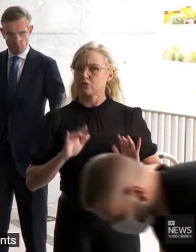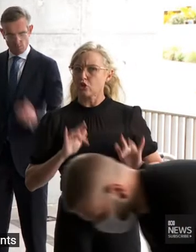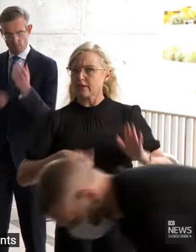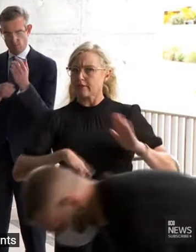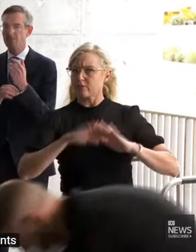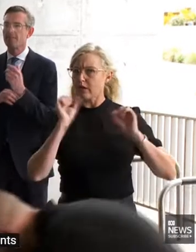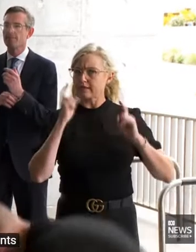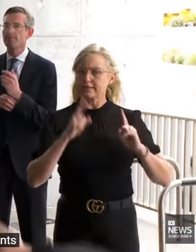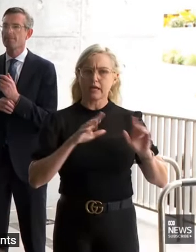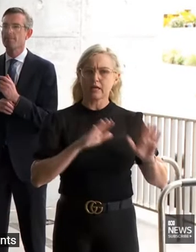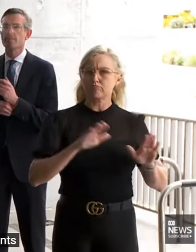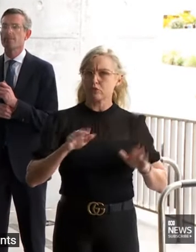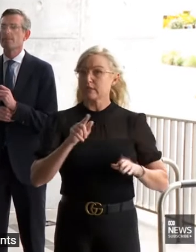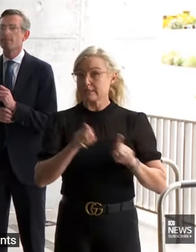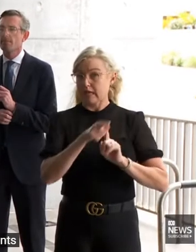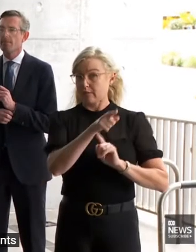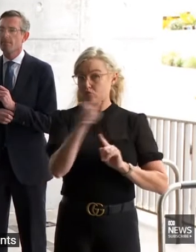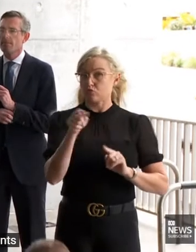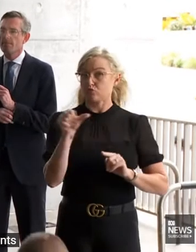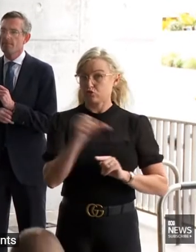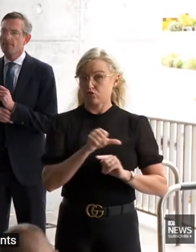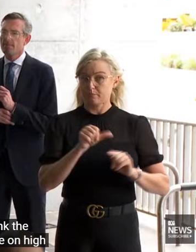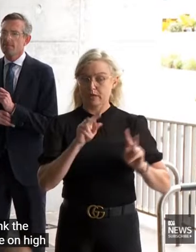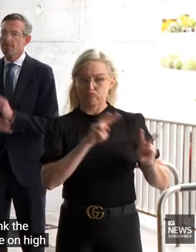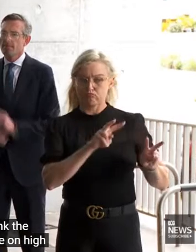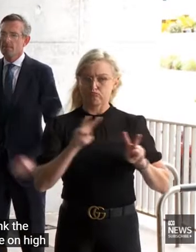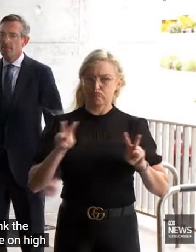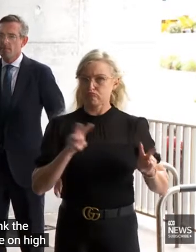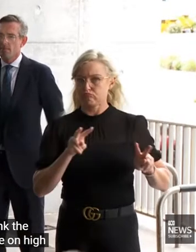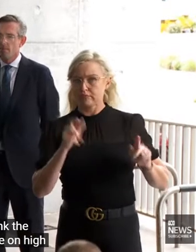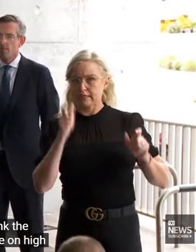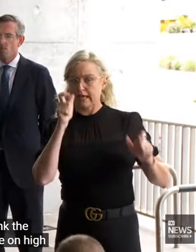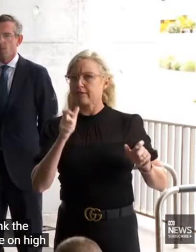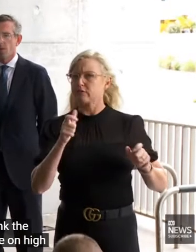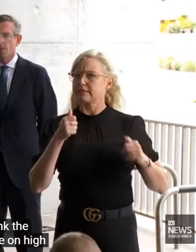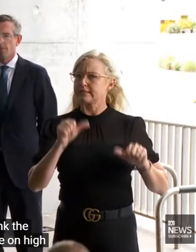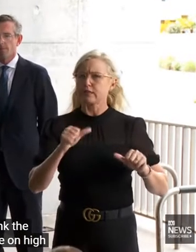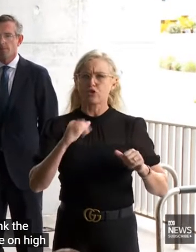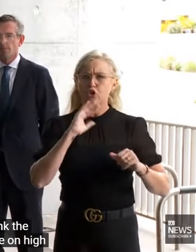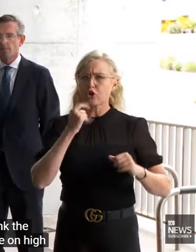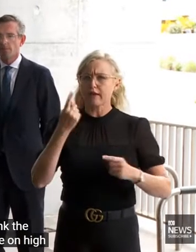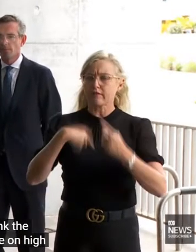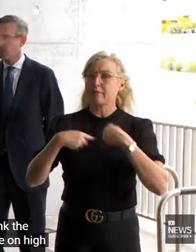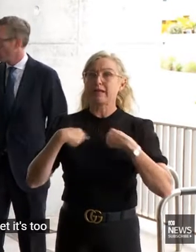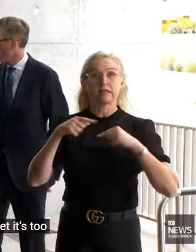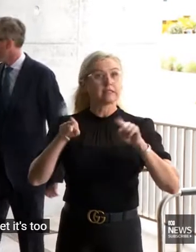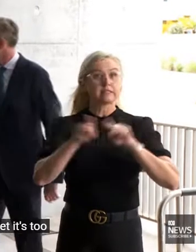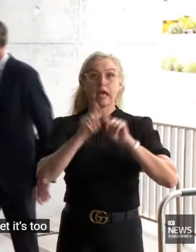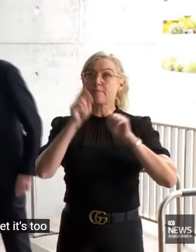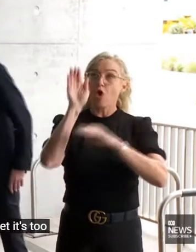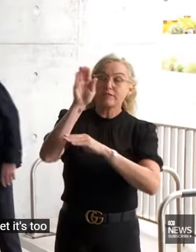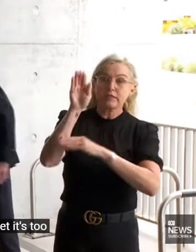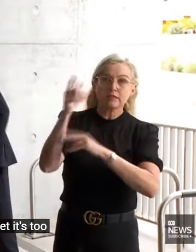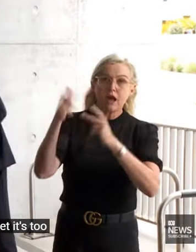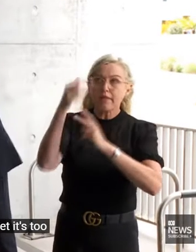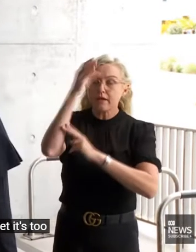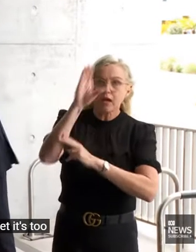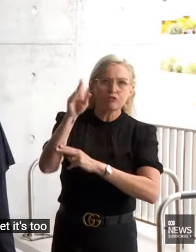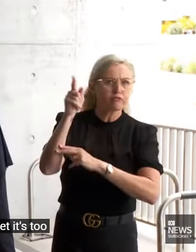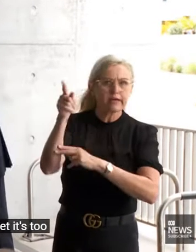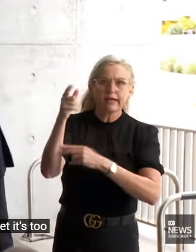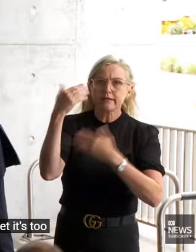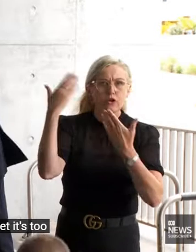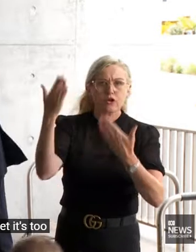think the community should be on high alert. We don't know yet. It's too early. No one in the world knows yet exactly what